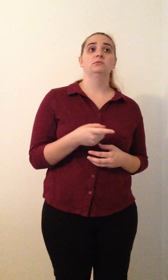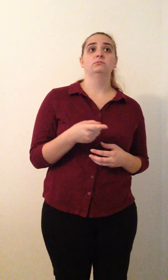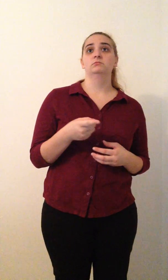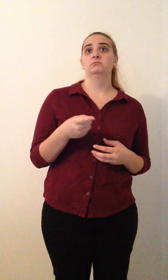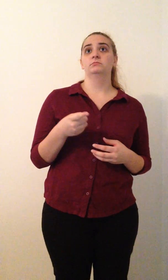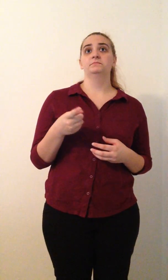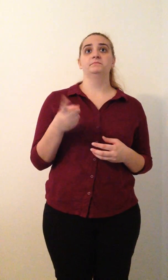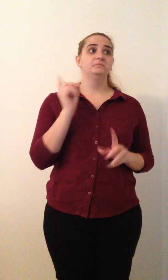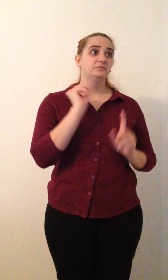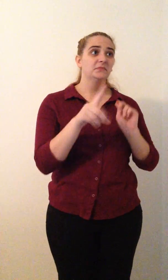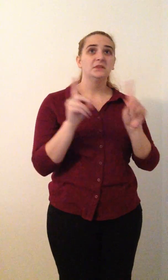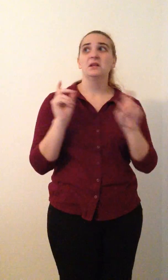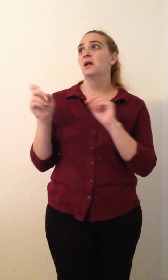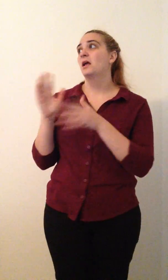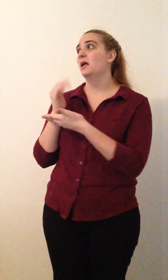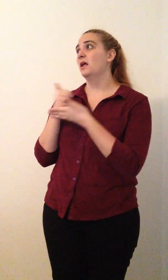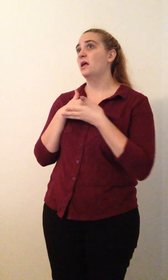past when they did that, they were hurt. So,